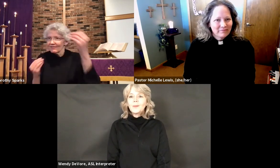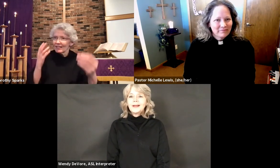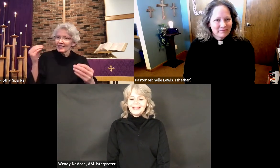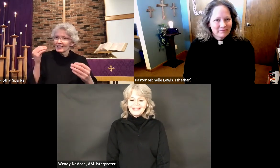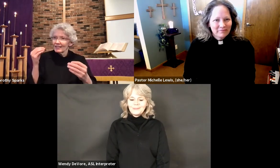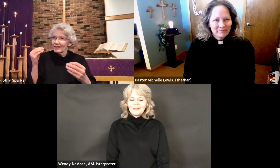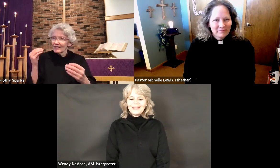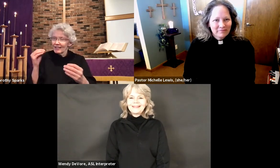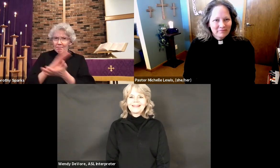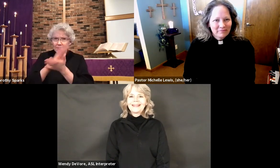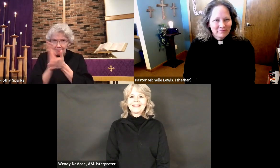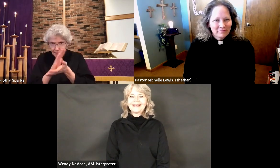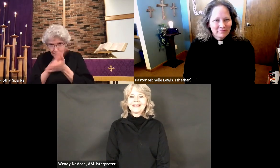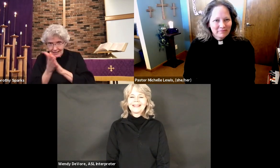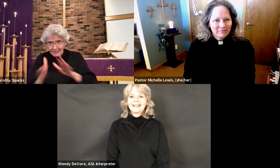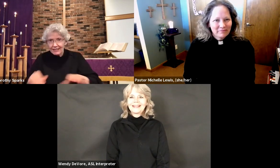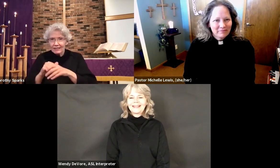Now go in peace